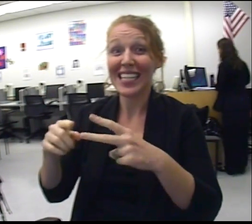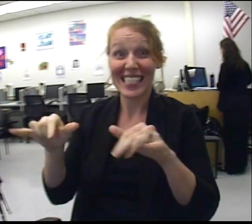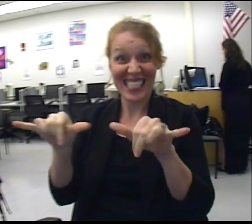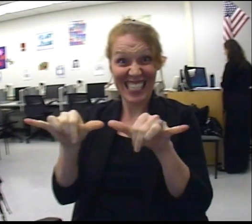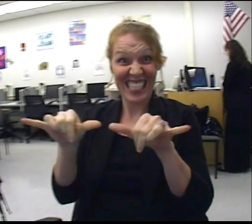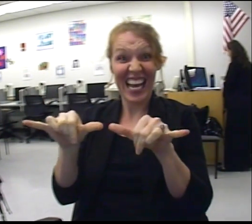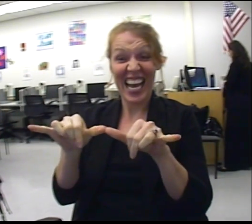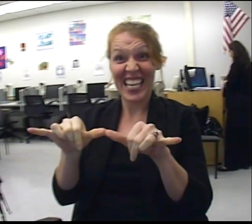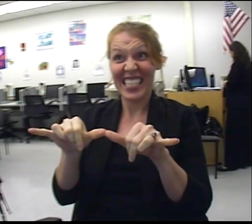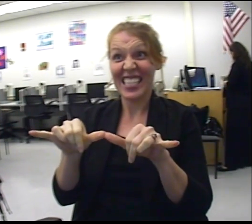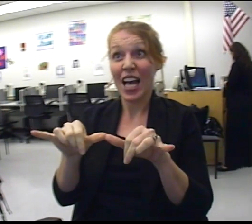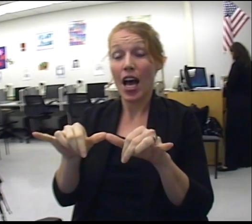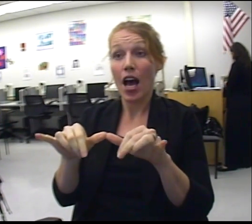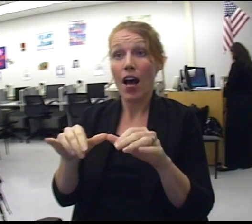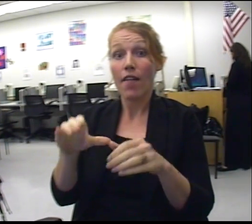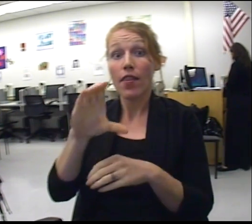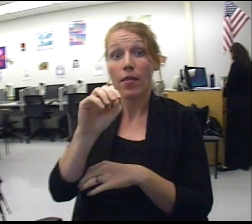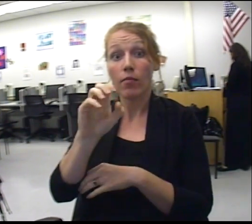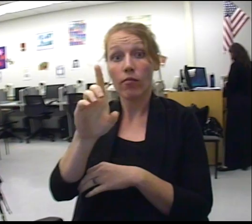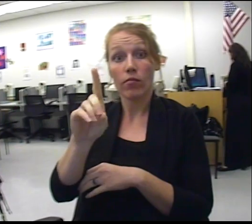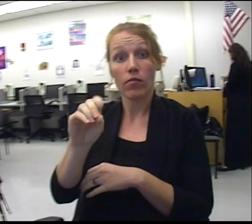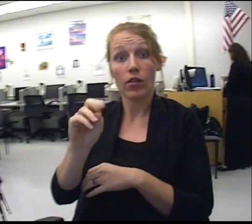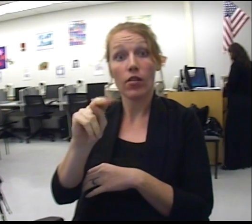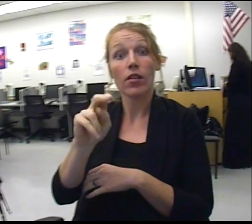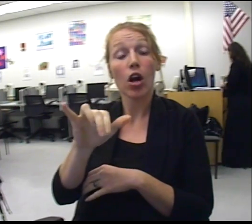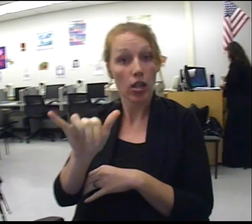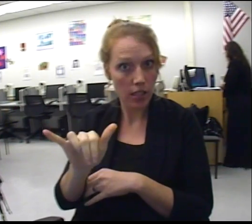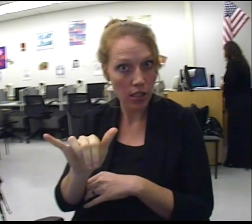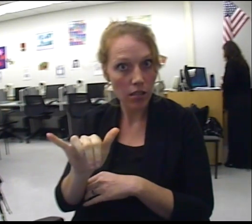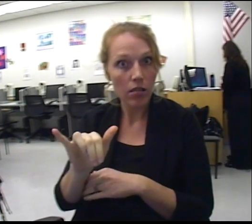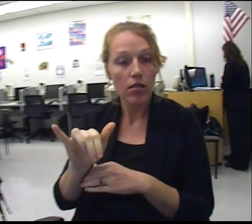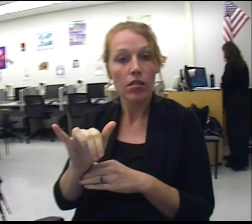to regain. So the size of the colonies was a problem for them.